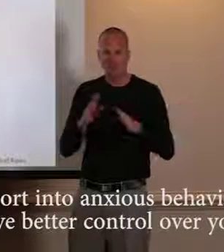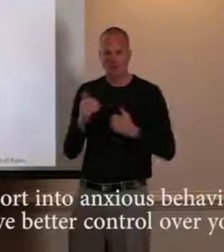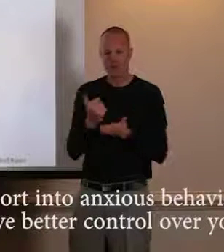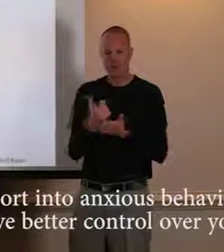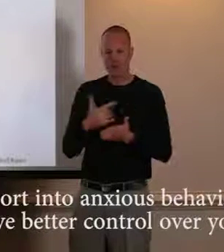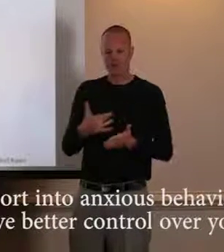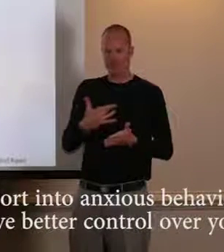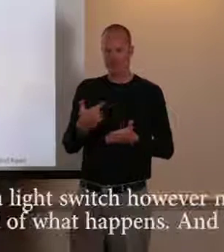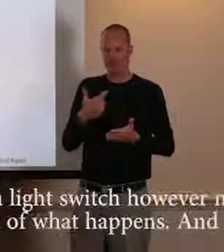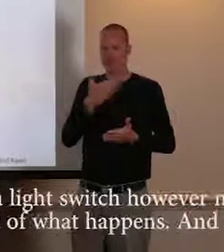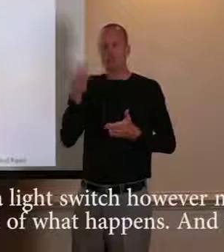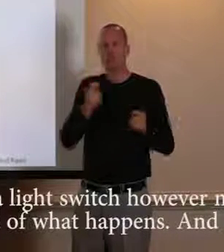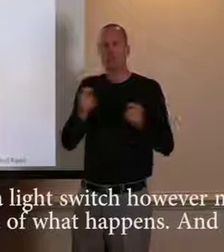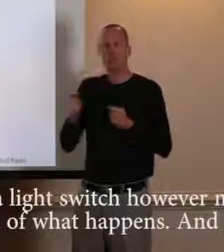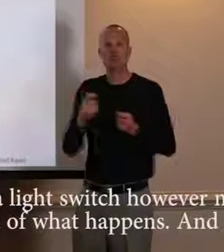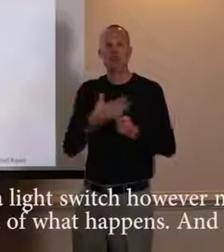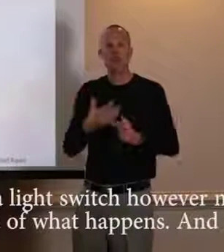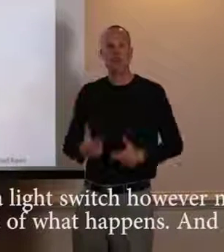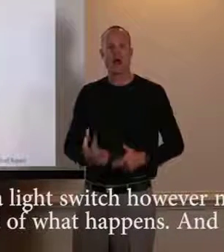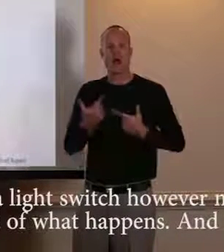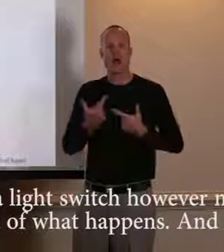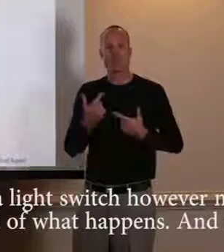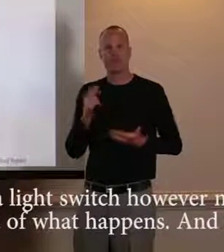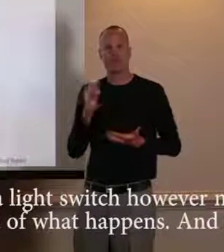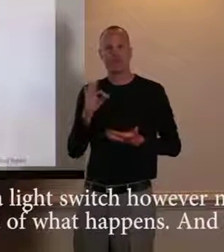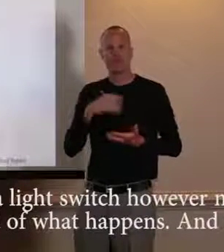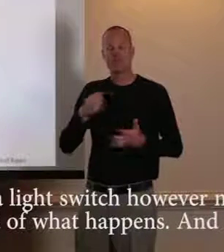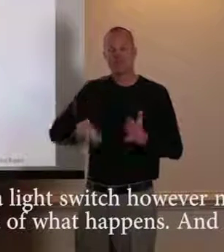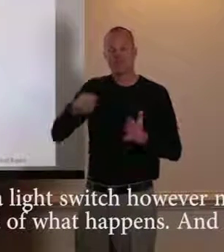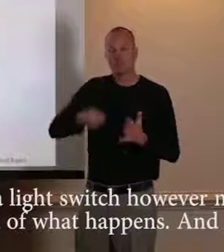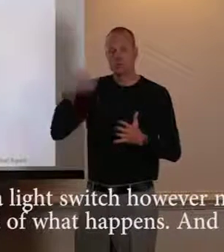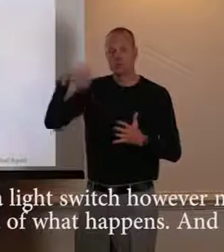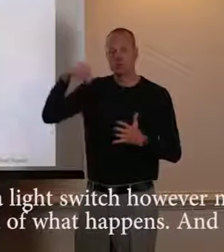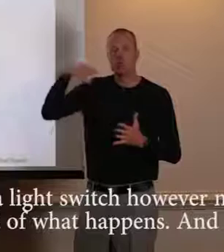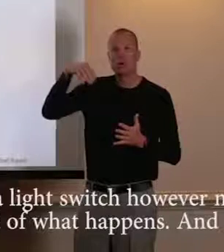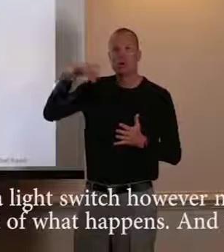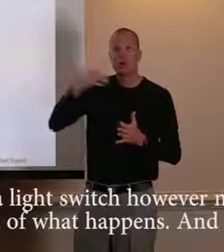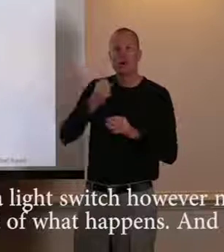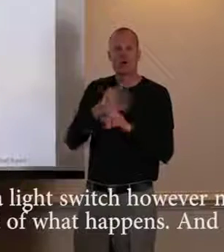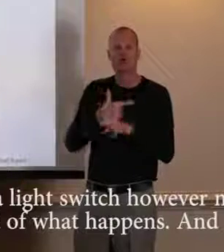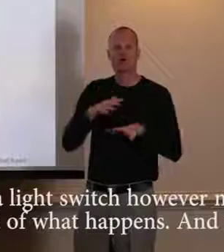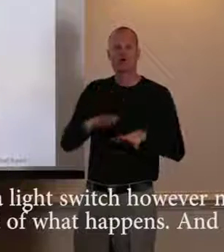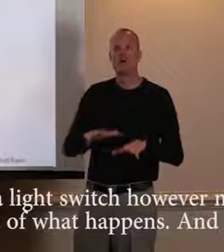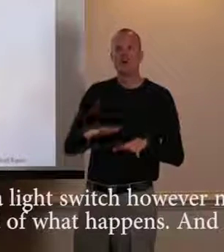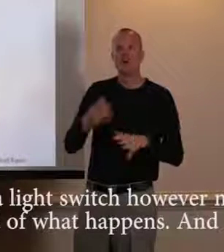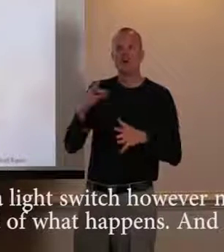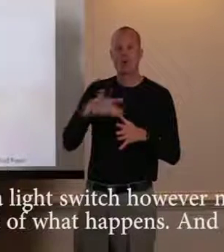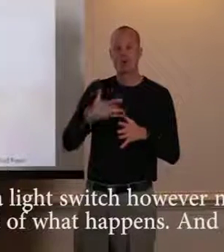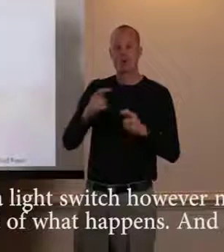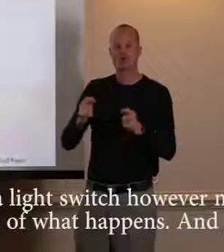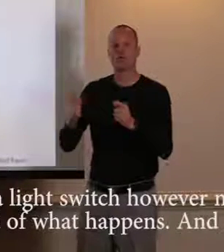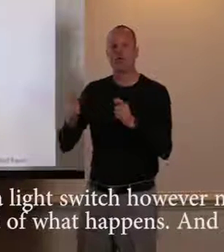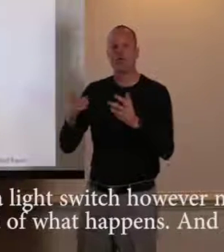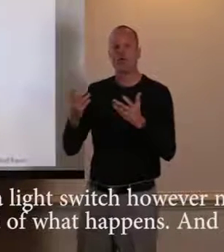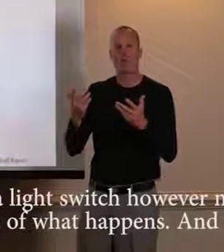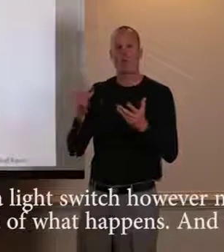have better control over your life. And if that's flicking on a light switch however many times you need to, that's kind of what happens. And